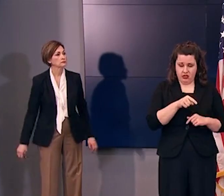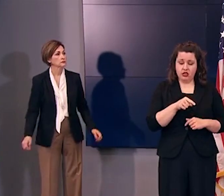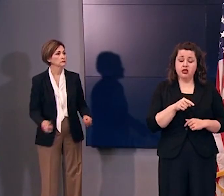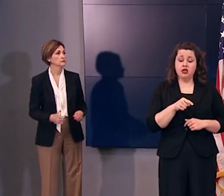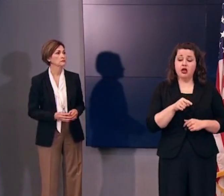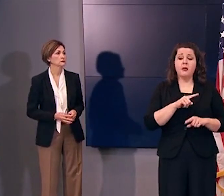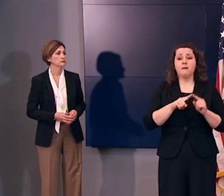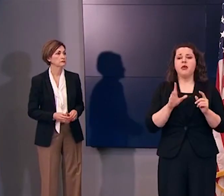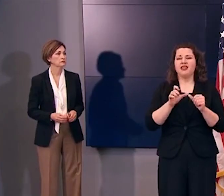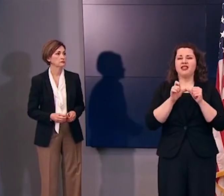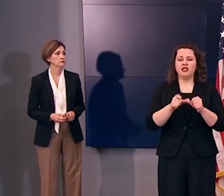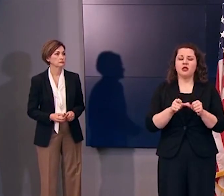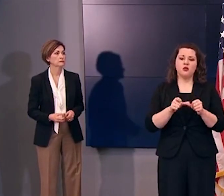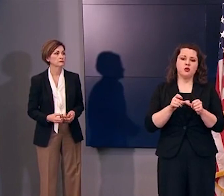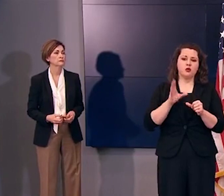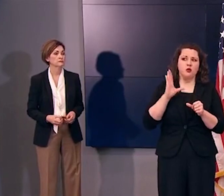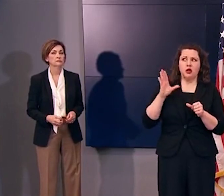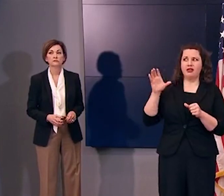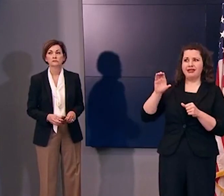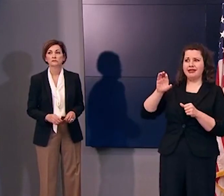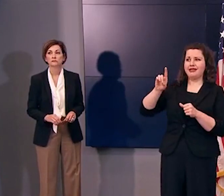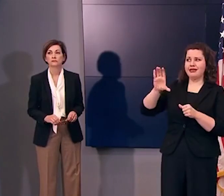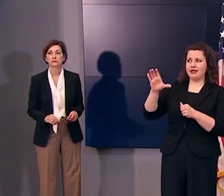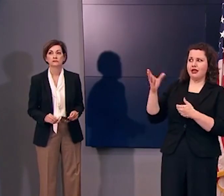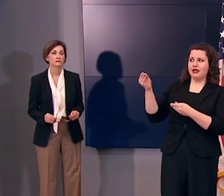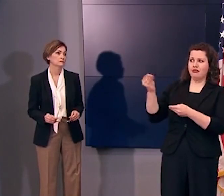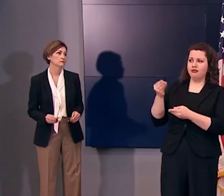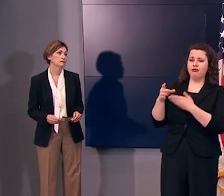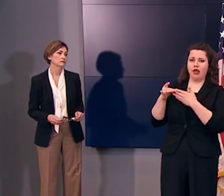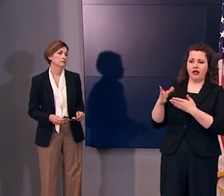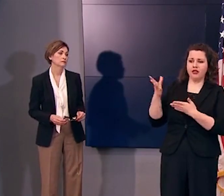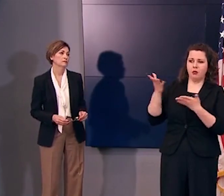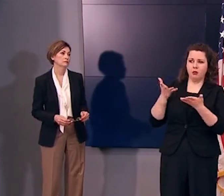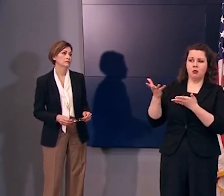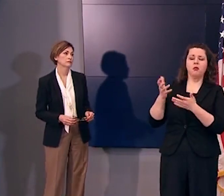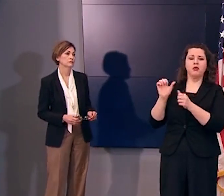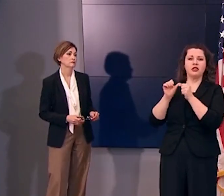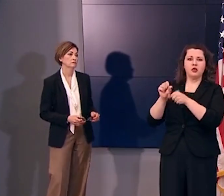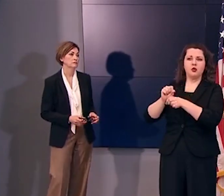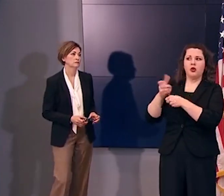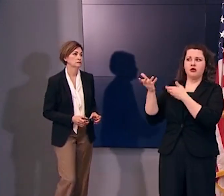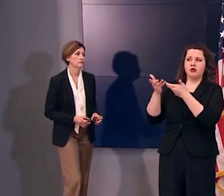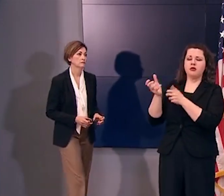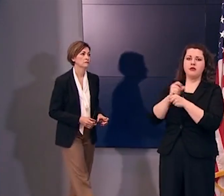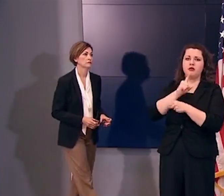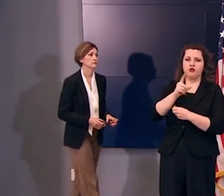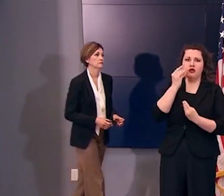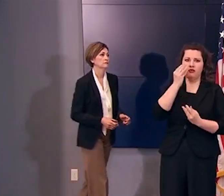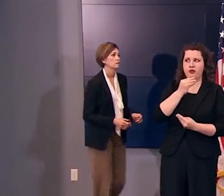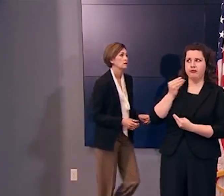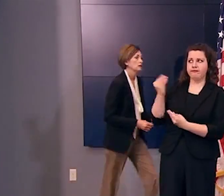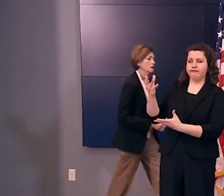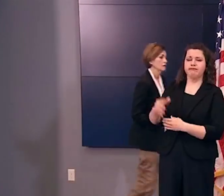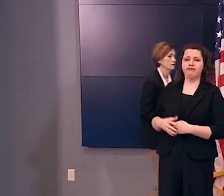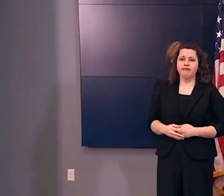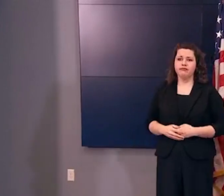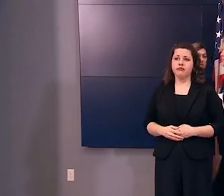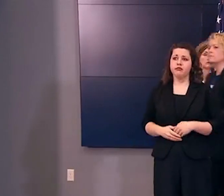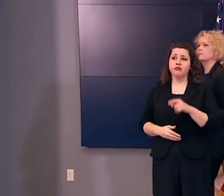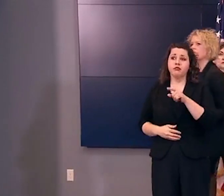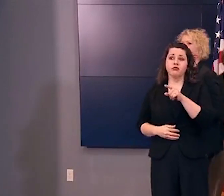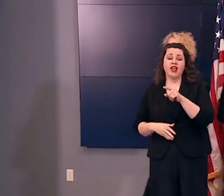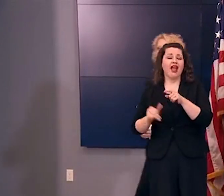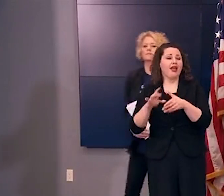But we'll continue to digest the CDC guidance, and we'll continue to work with them to make sure that they're receiving the information that they need from the state. And